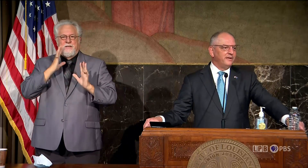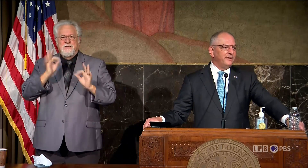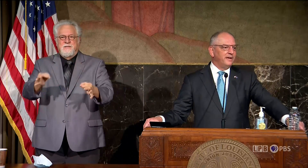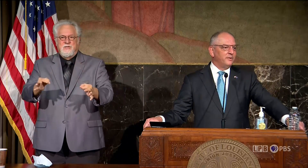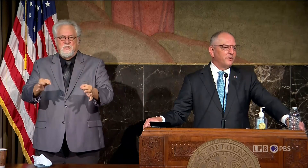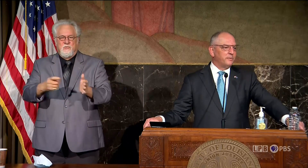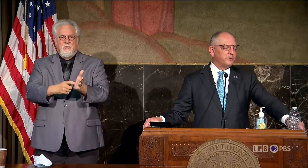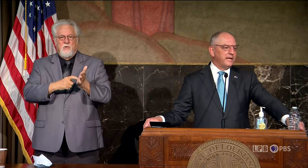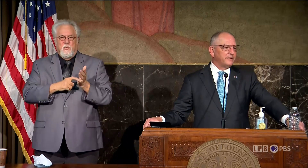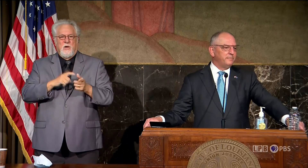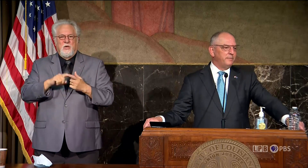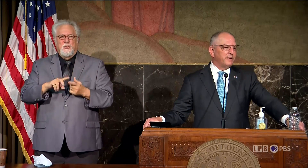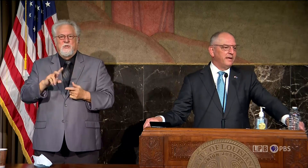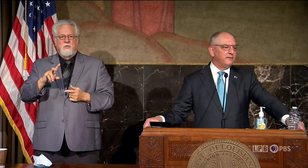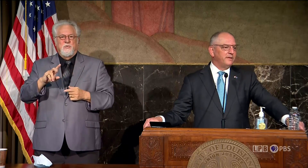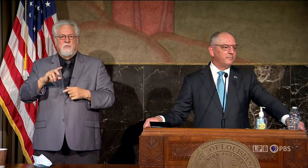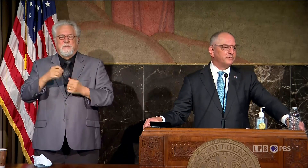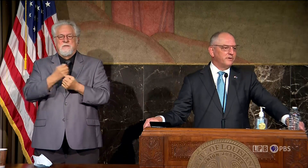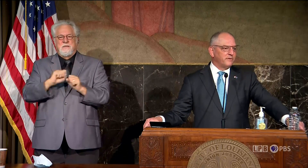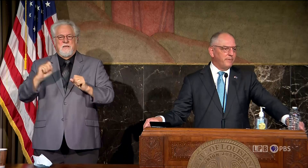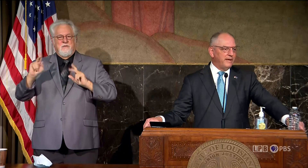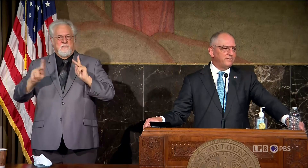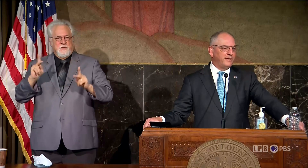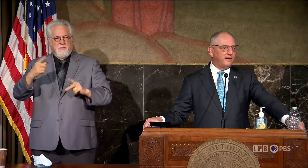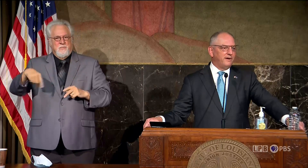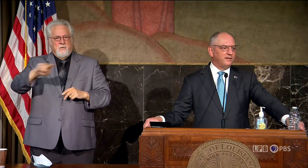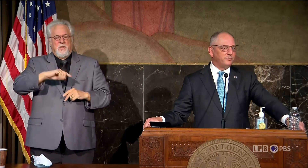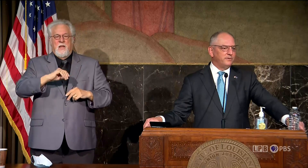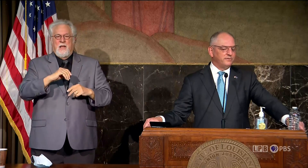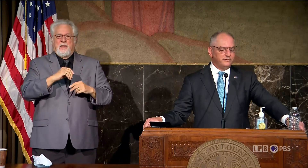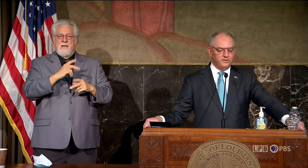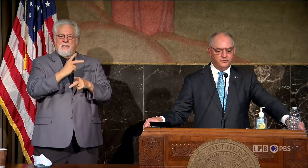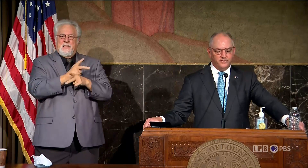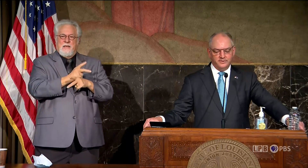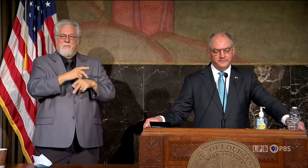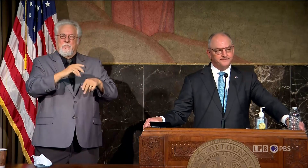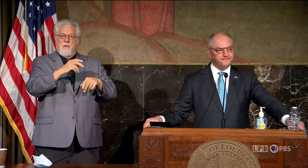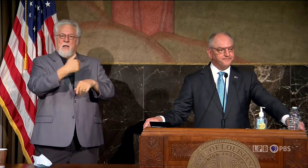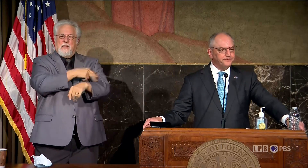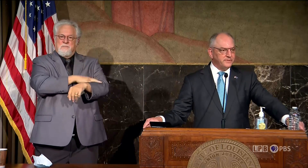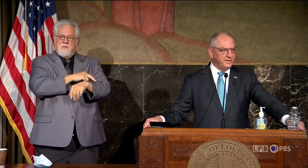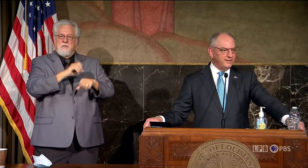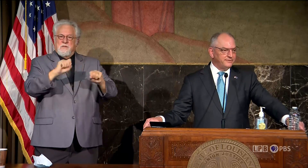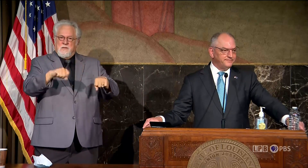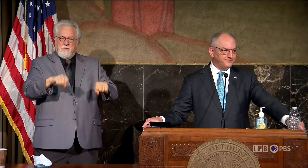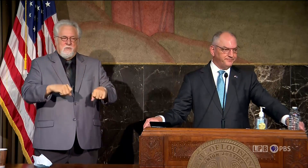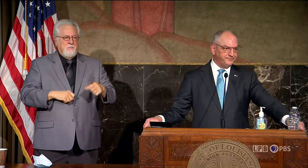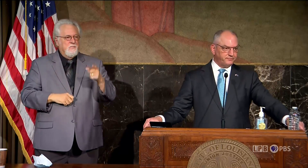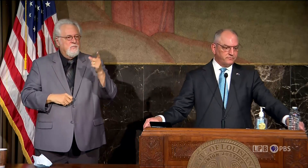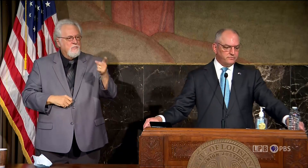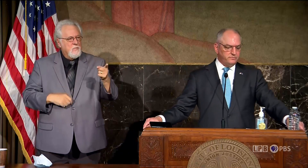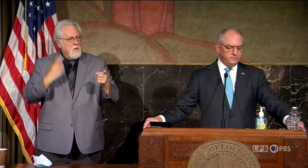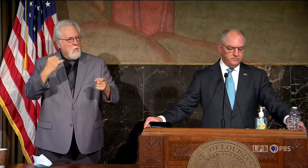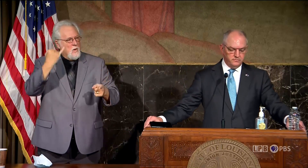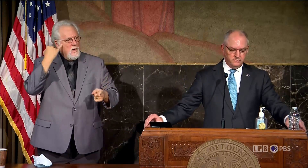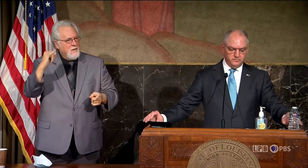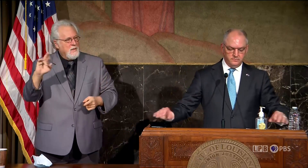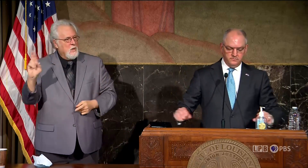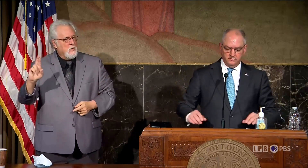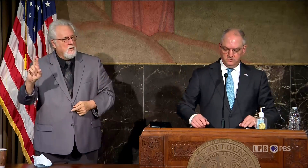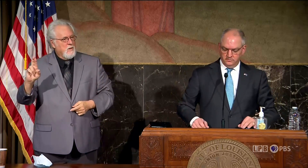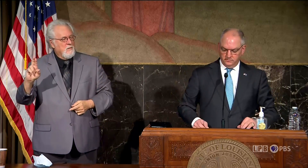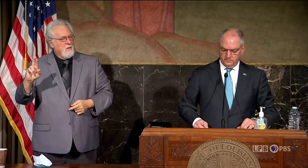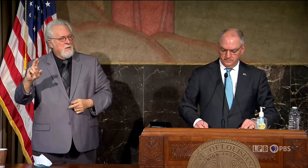necessary in order to protect the public health and preserve capacity in our hospitals and so forth. Yes. One idea the Republican leadership